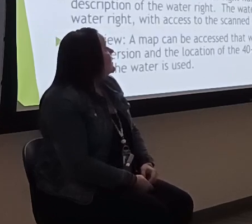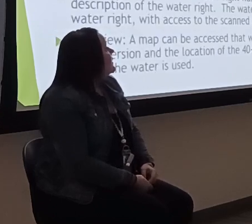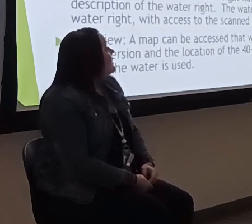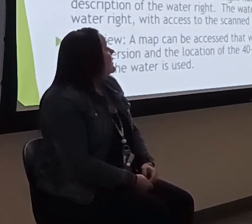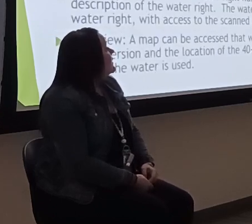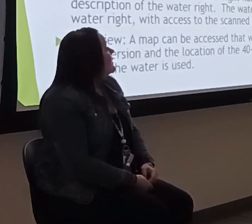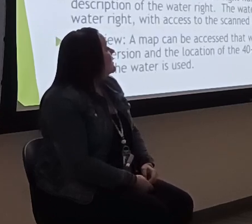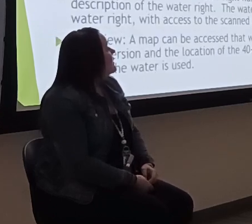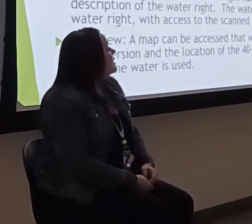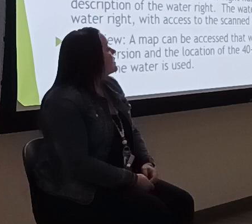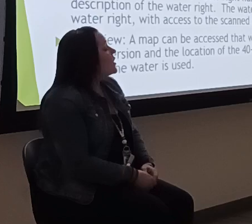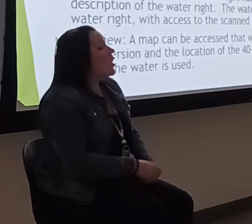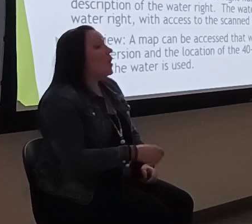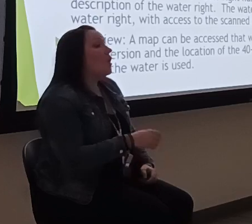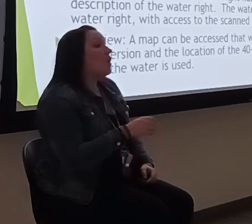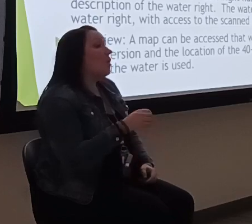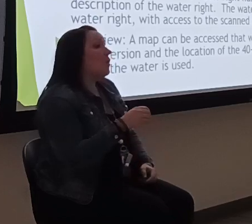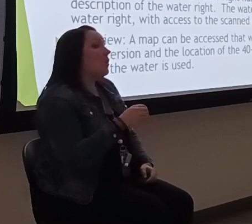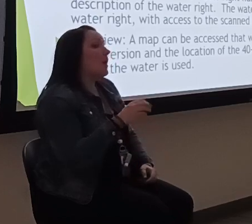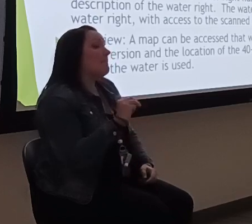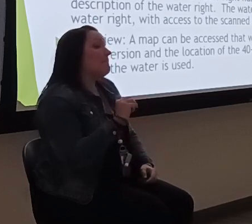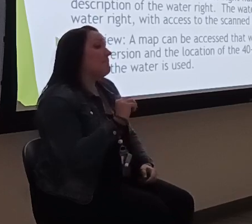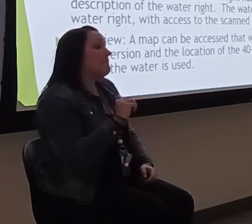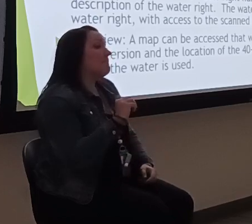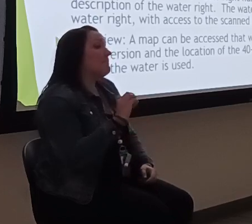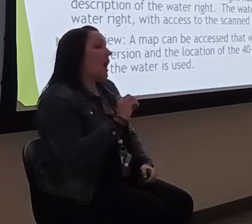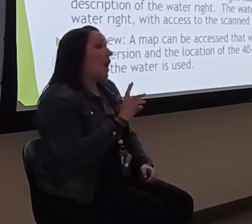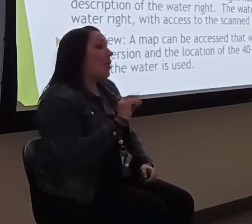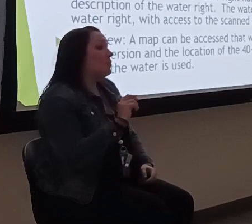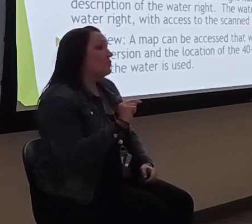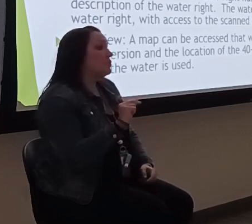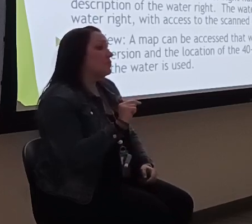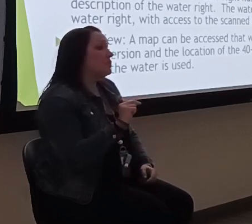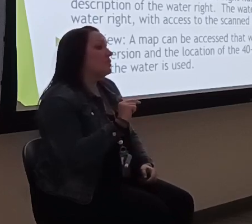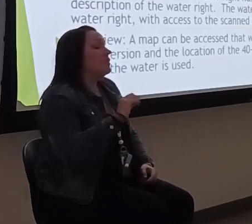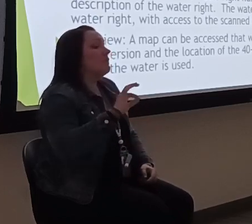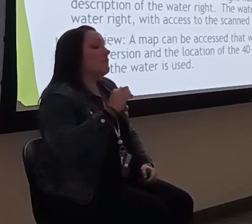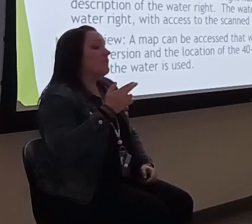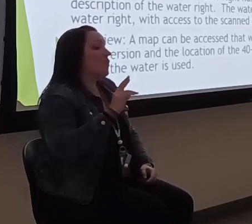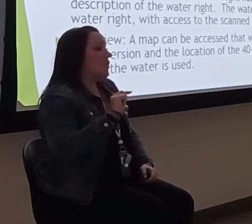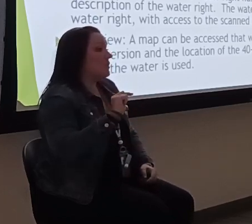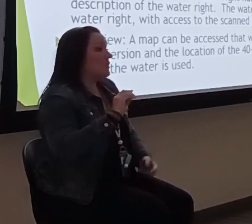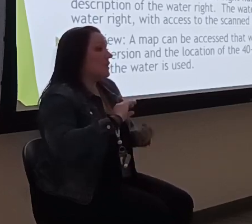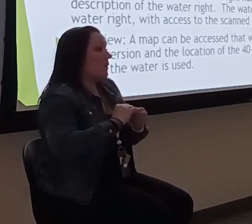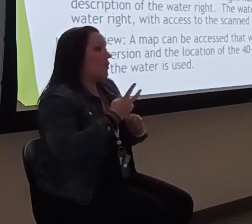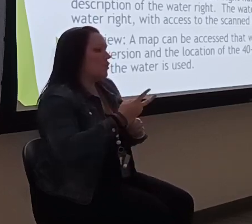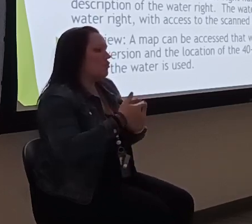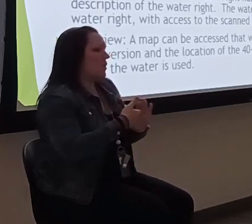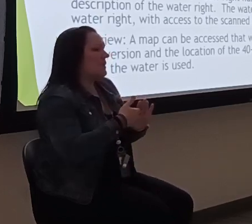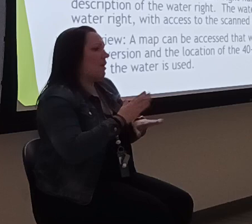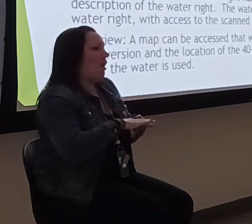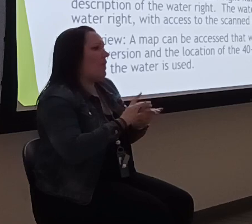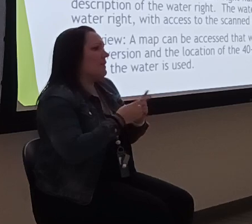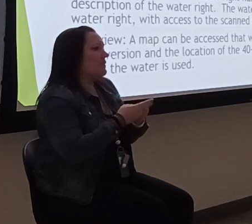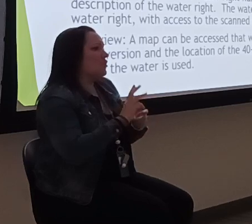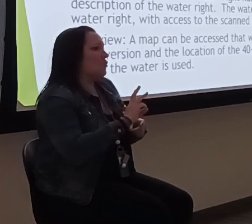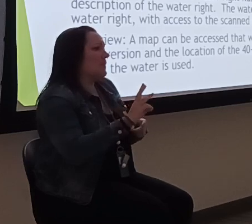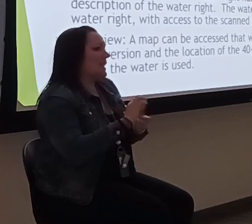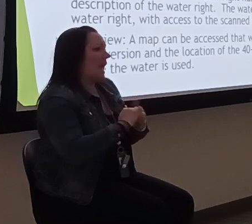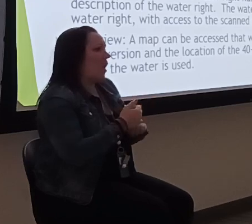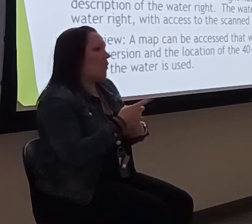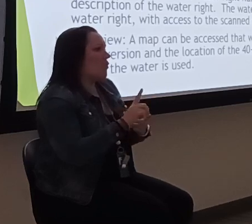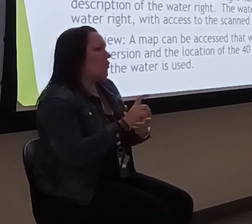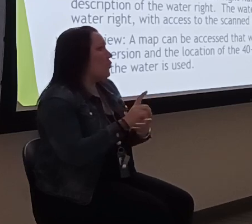So how is Mount Fort Irrigation Company number 2 represented on the division's website? It's represented